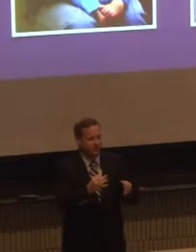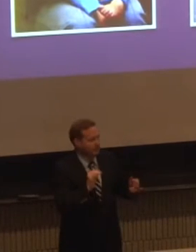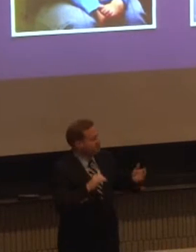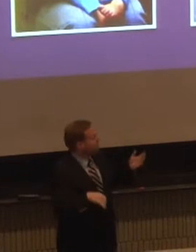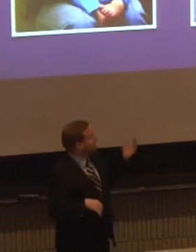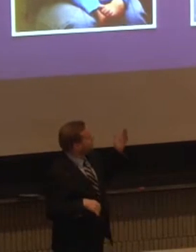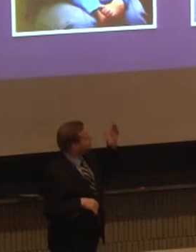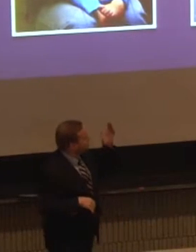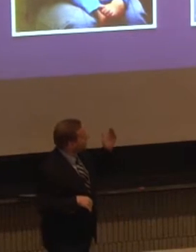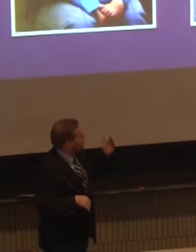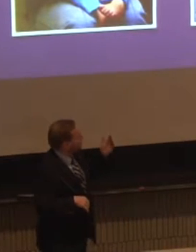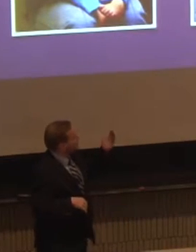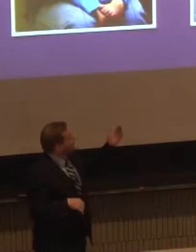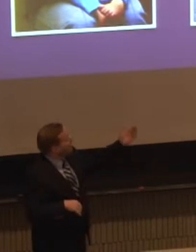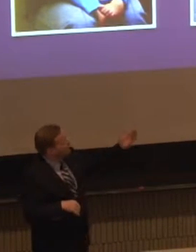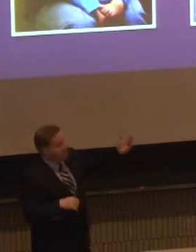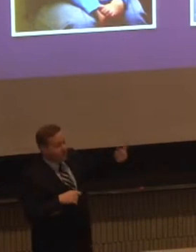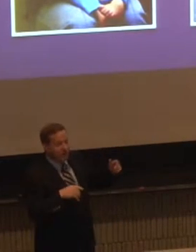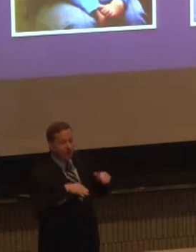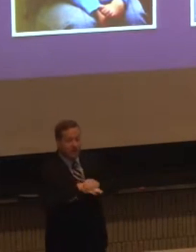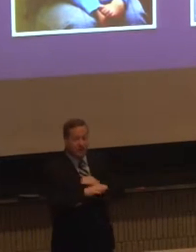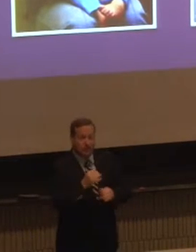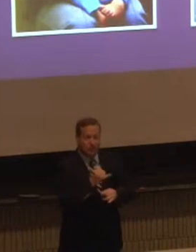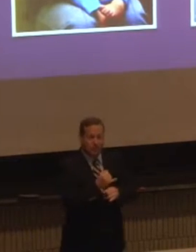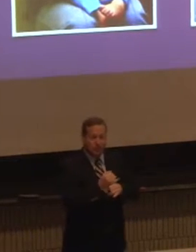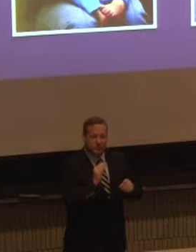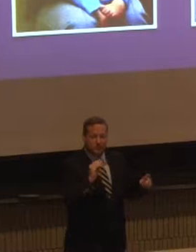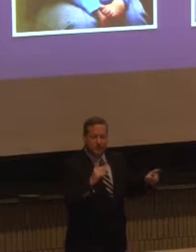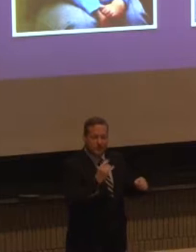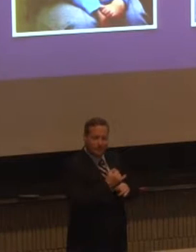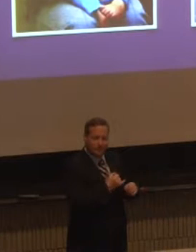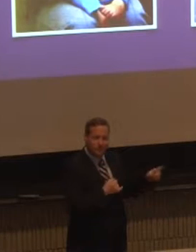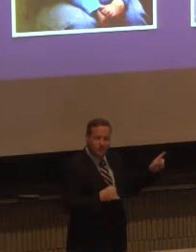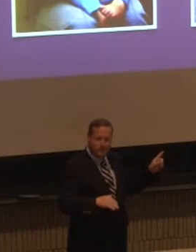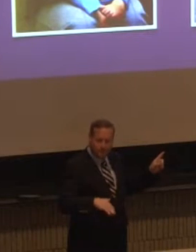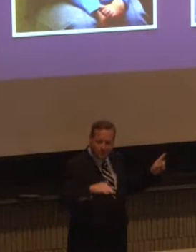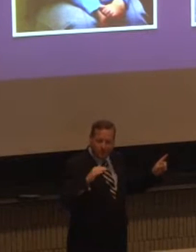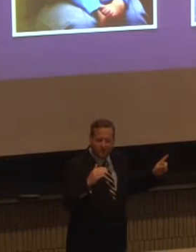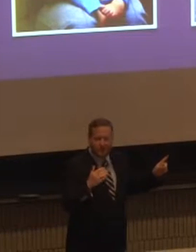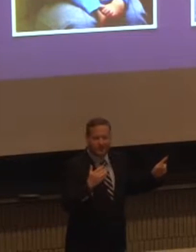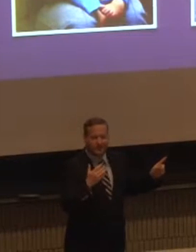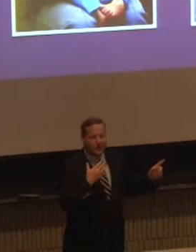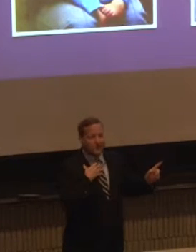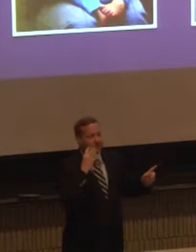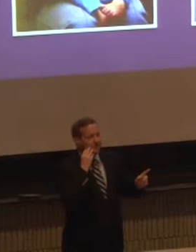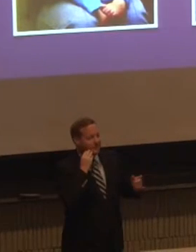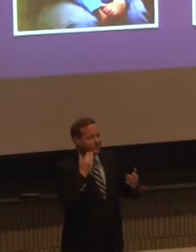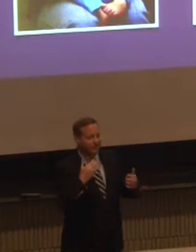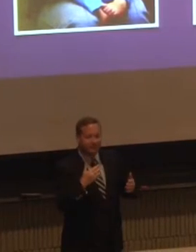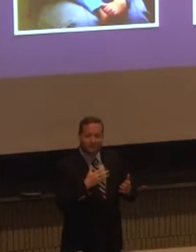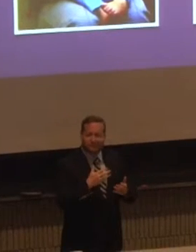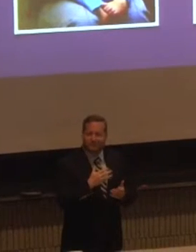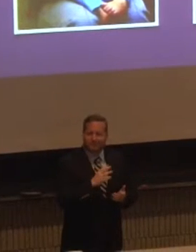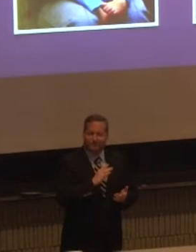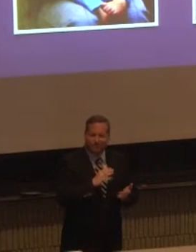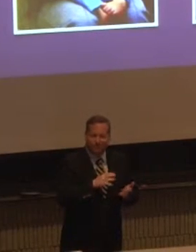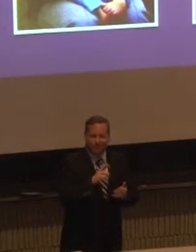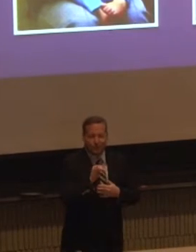And I think it's an indicator of the kind of connection that we had because of our shared language. This is a picture of me on the right from